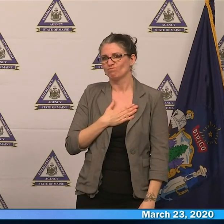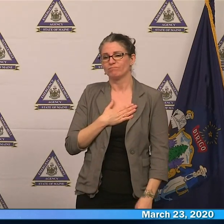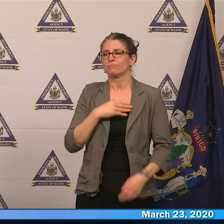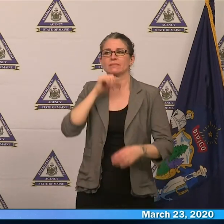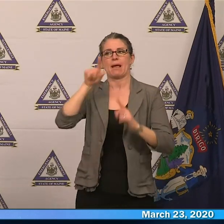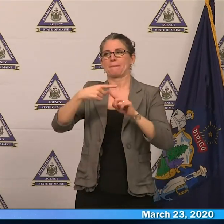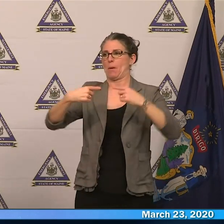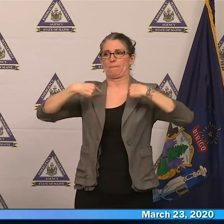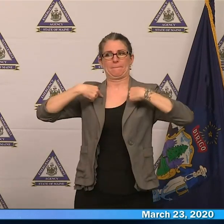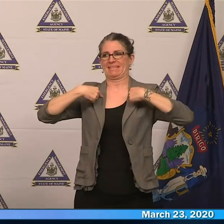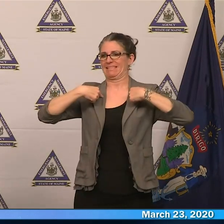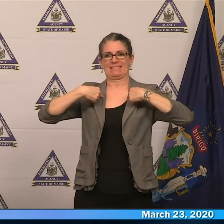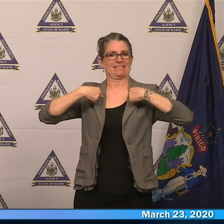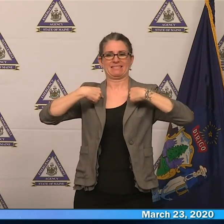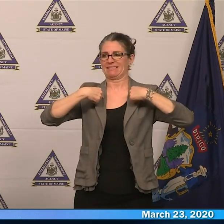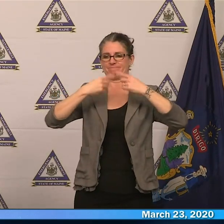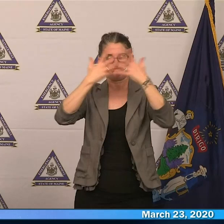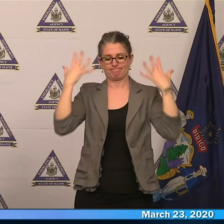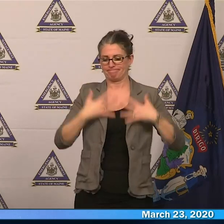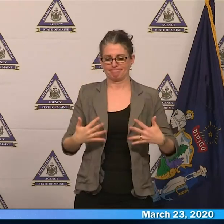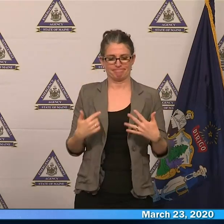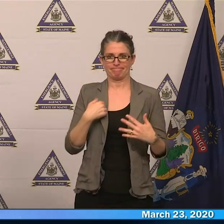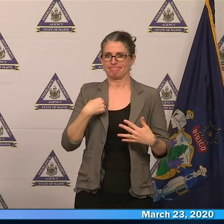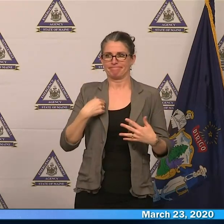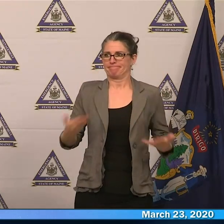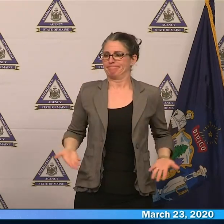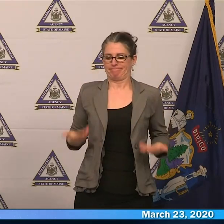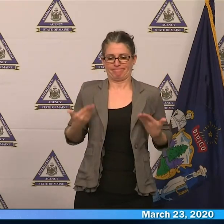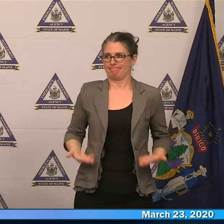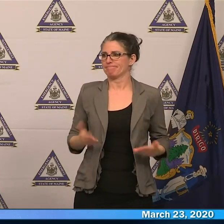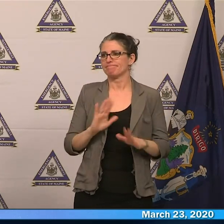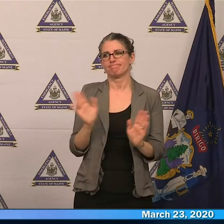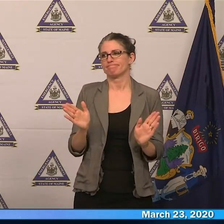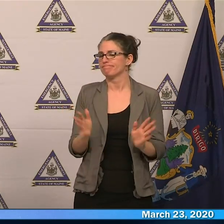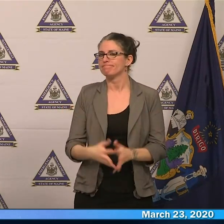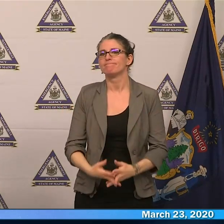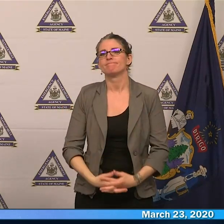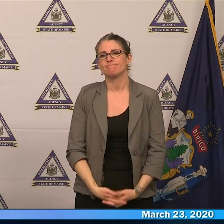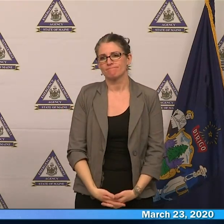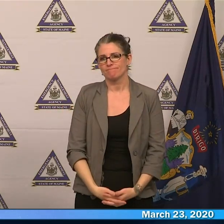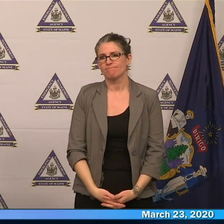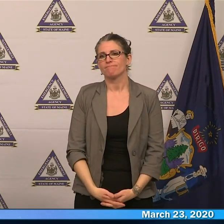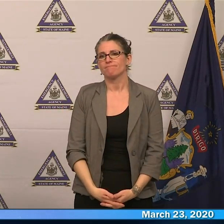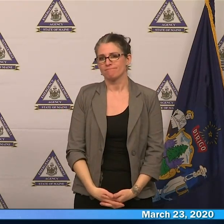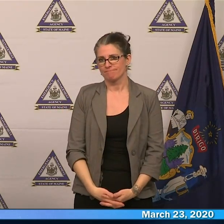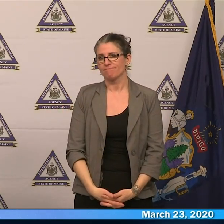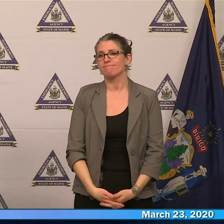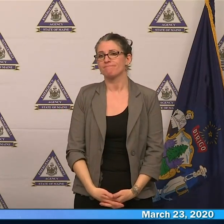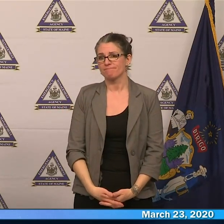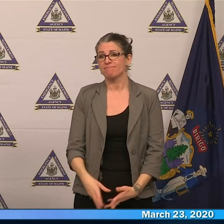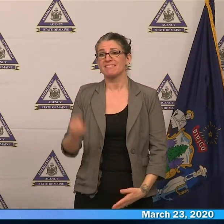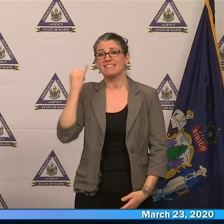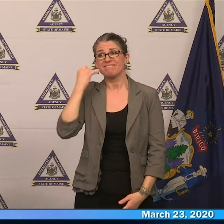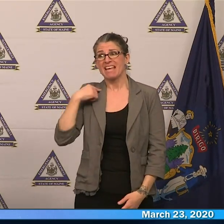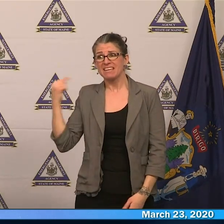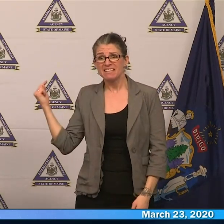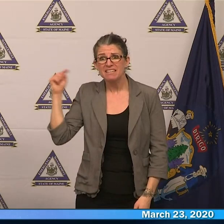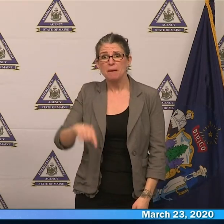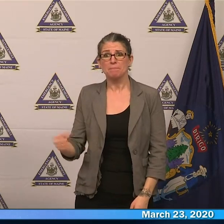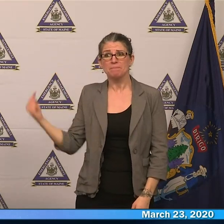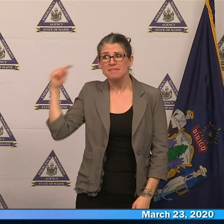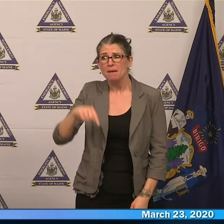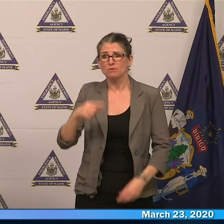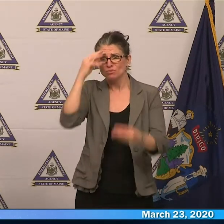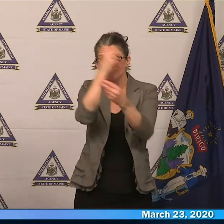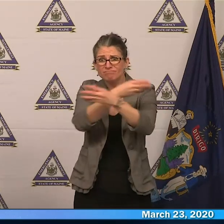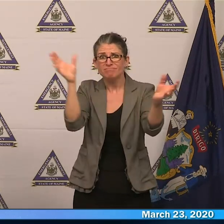It's definitely not about me. If I am able to stand here every day and talk about what's going on